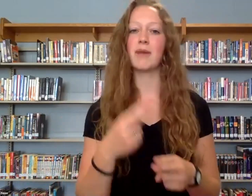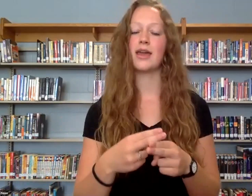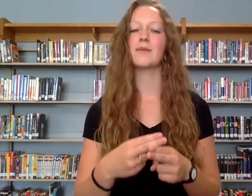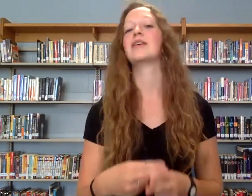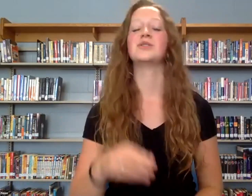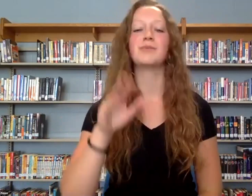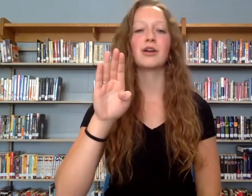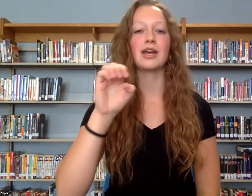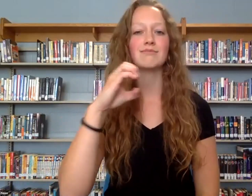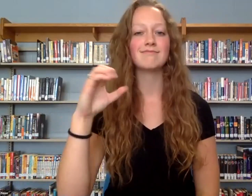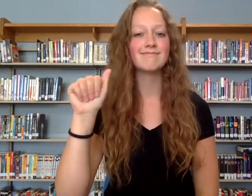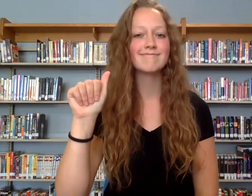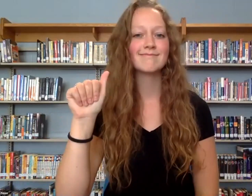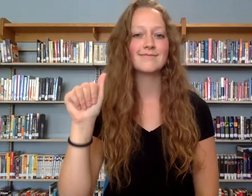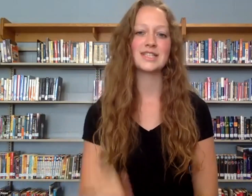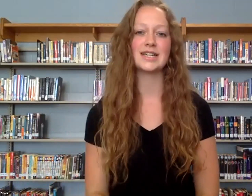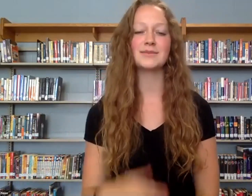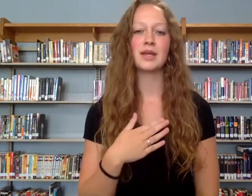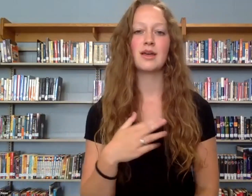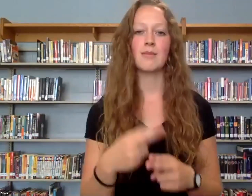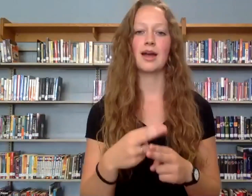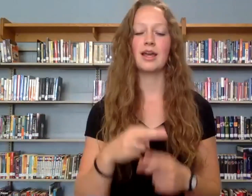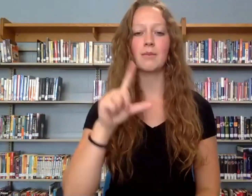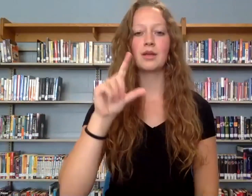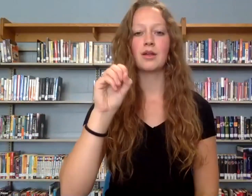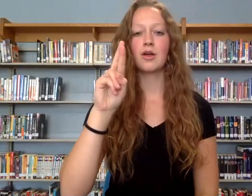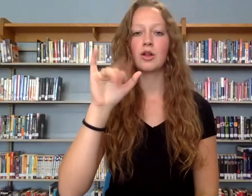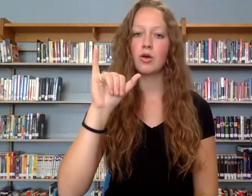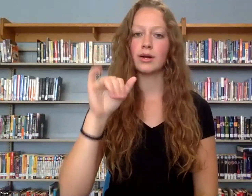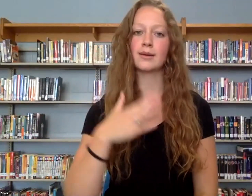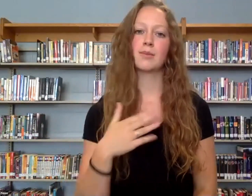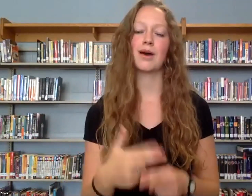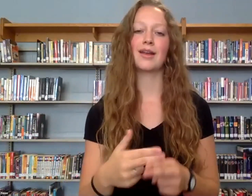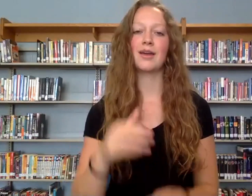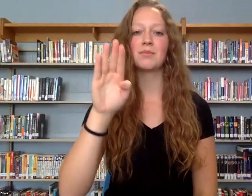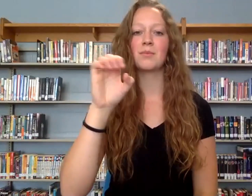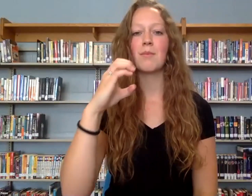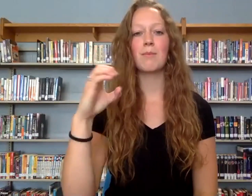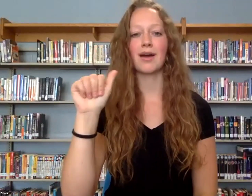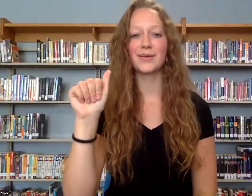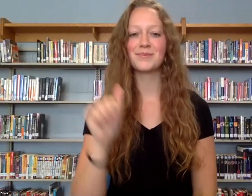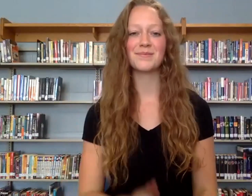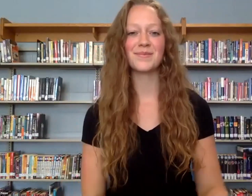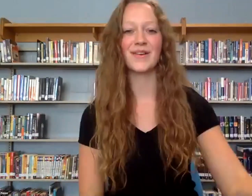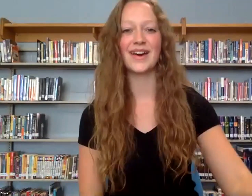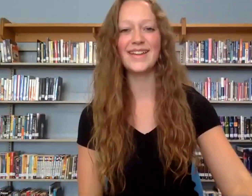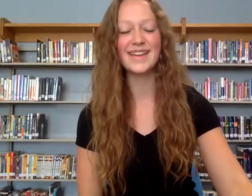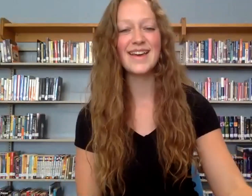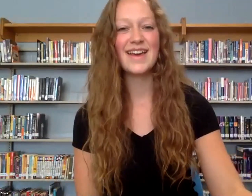name and then you spell your name. All right, my name, Lori. My name, Becca. Okay,